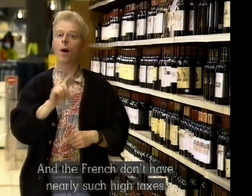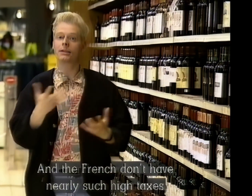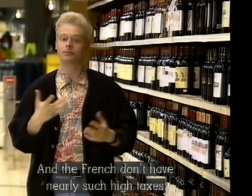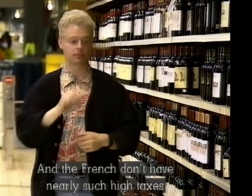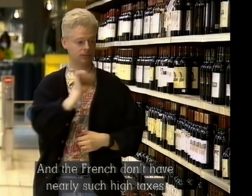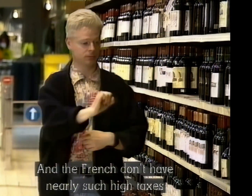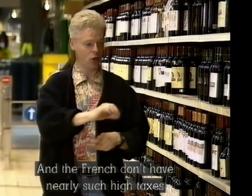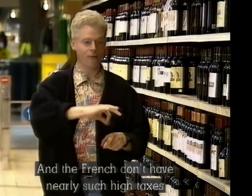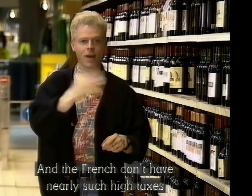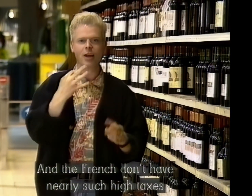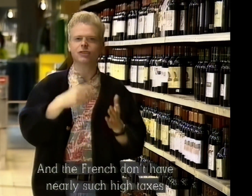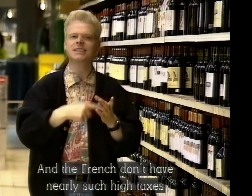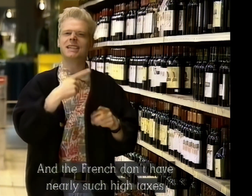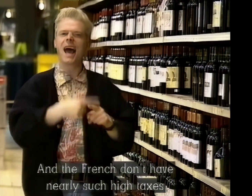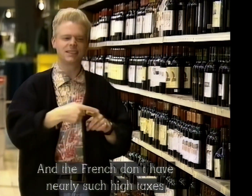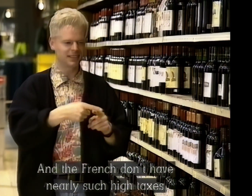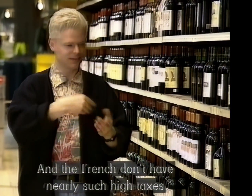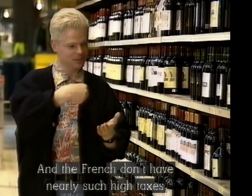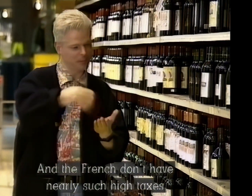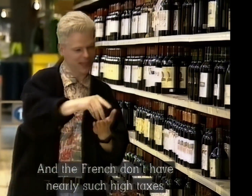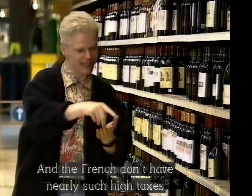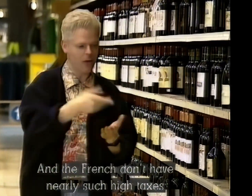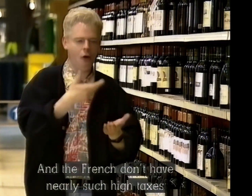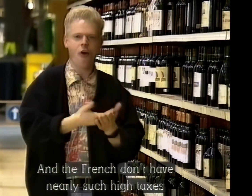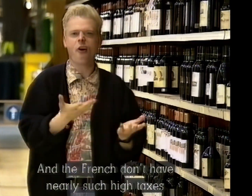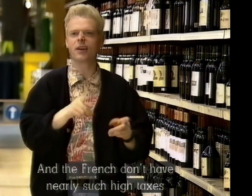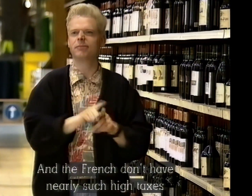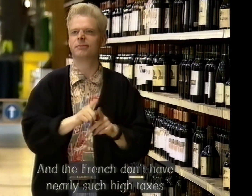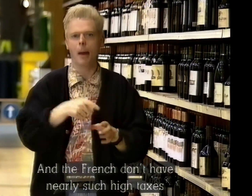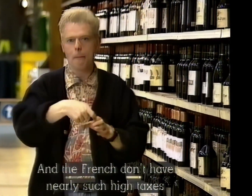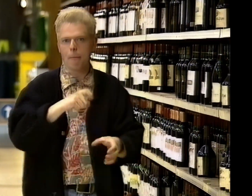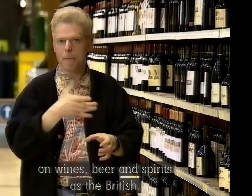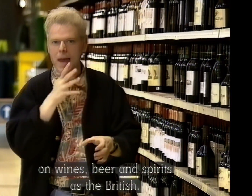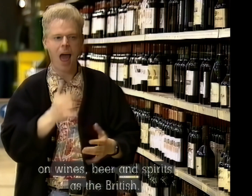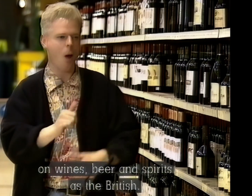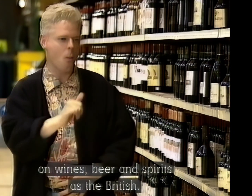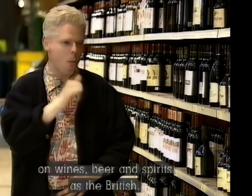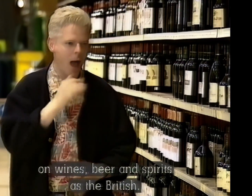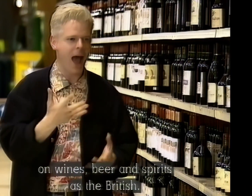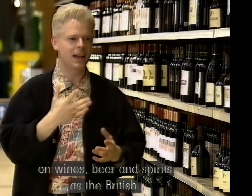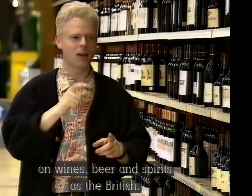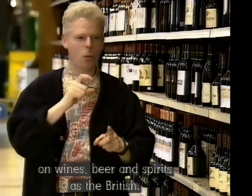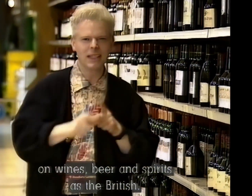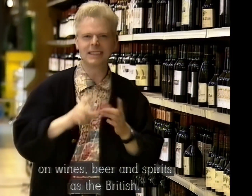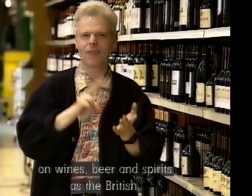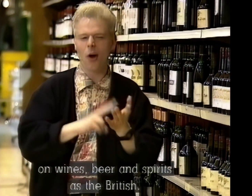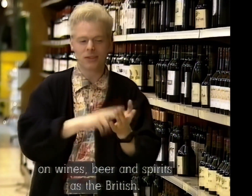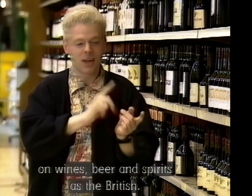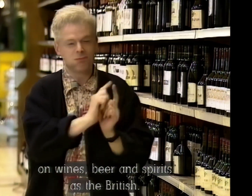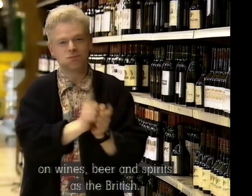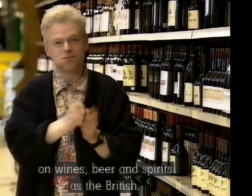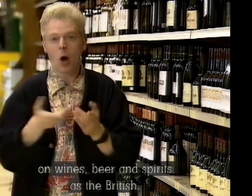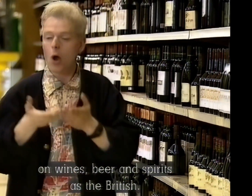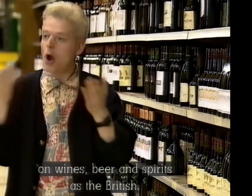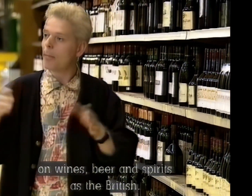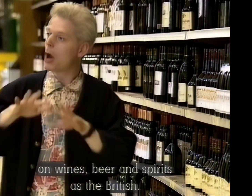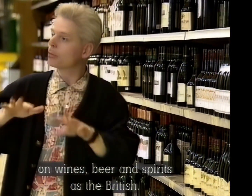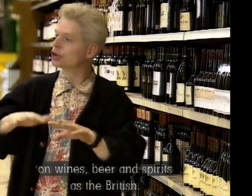And the French don't have nearly such high taxes on wines, beer and spirits as the British.